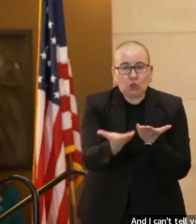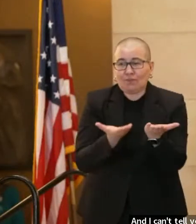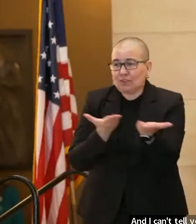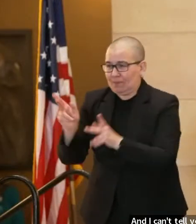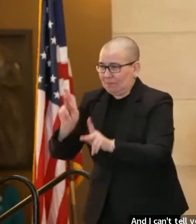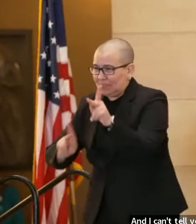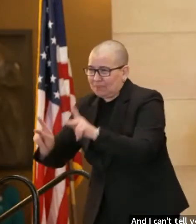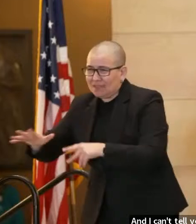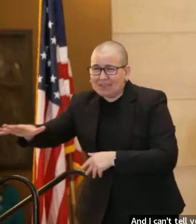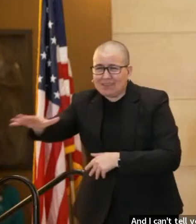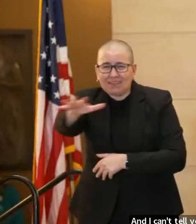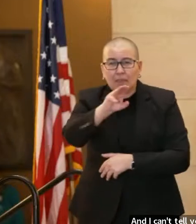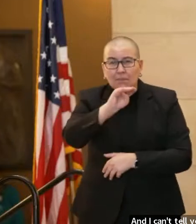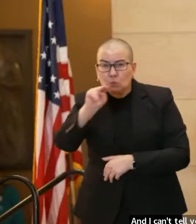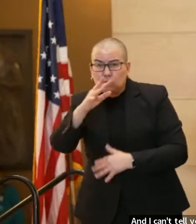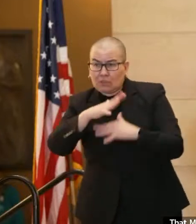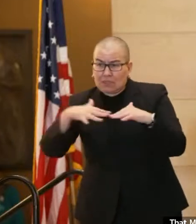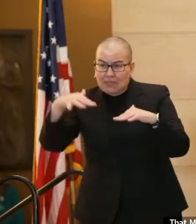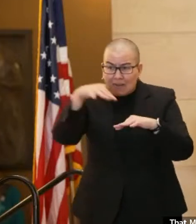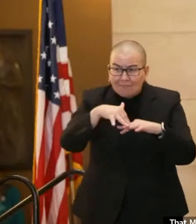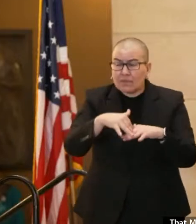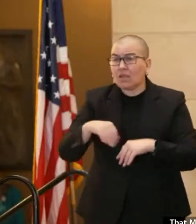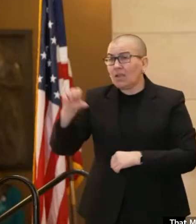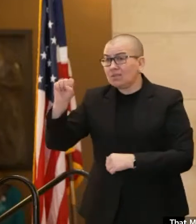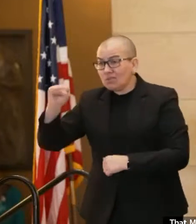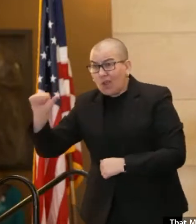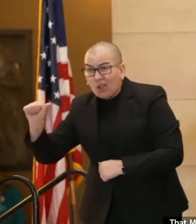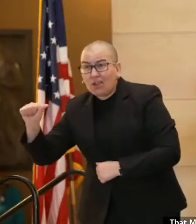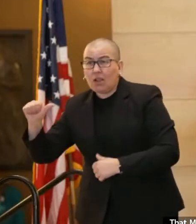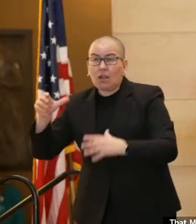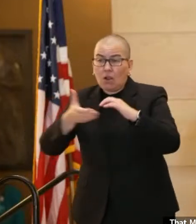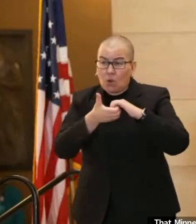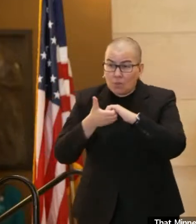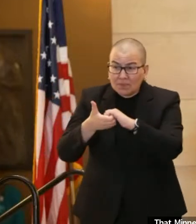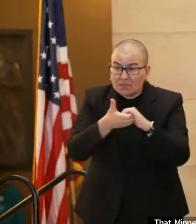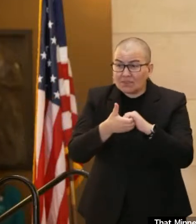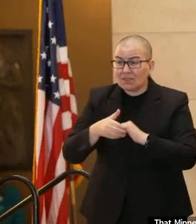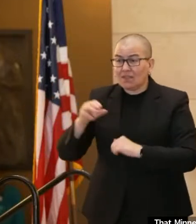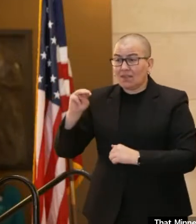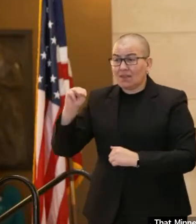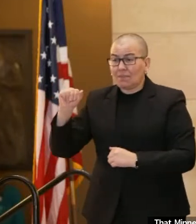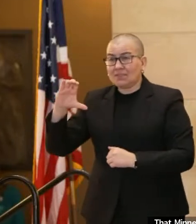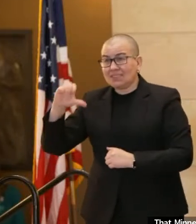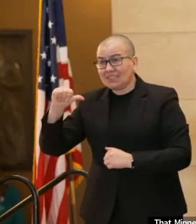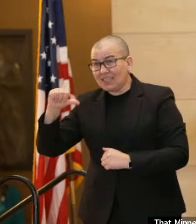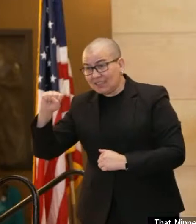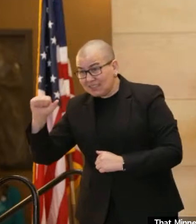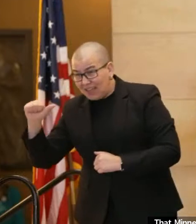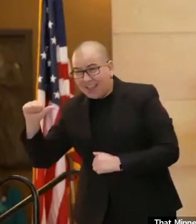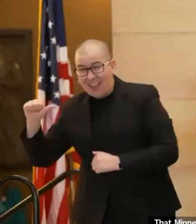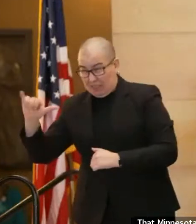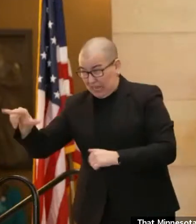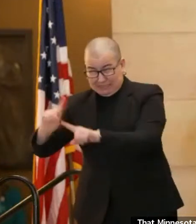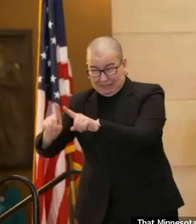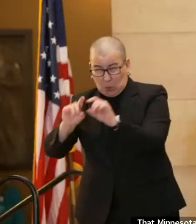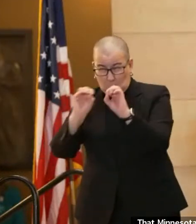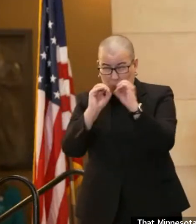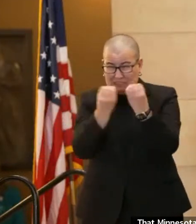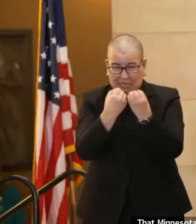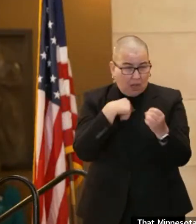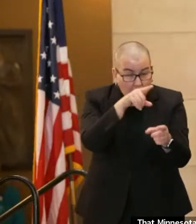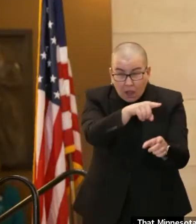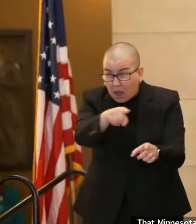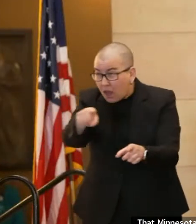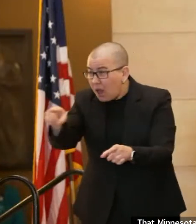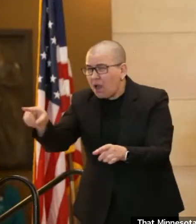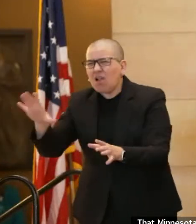Indian Women's Sexual Assault Coalition, MNCASA, all of these organizations played an important part